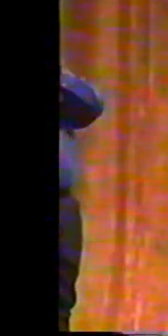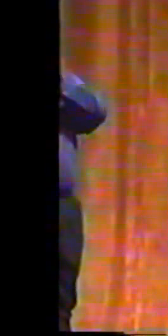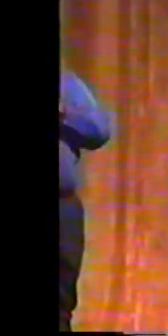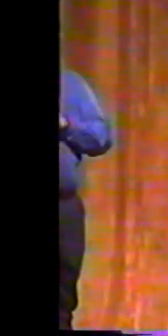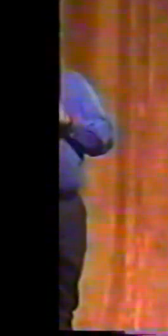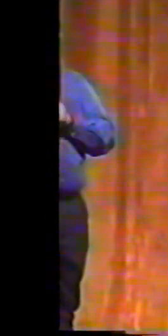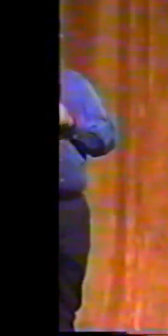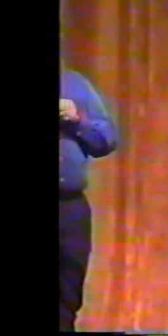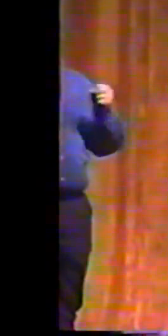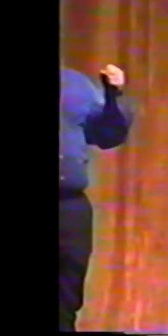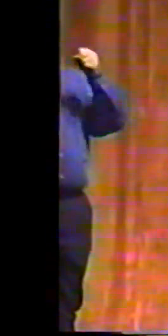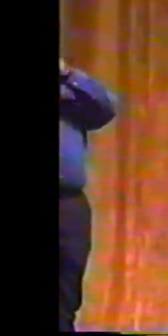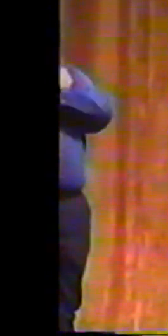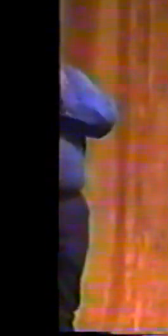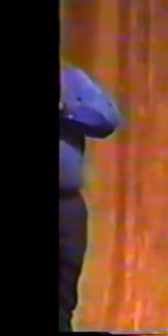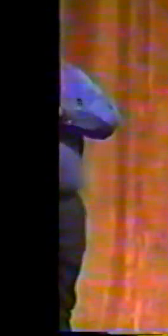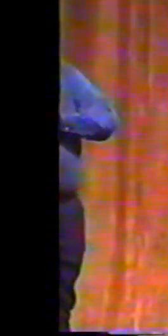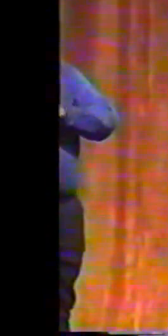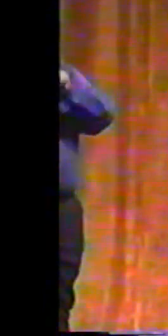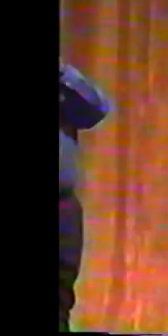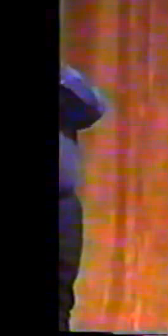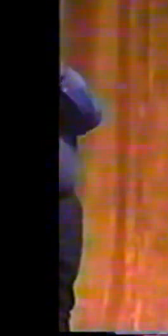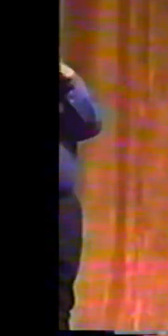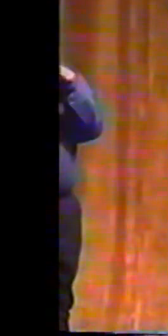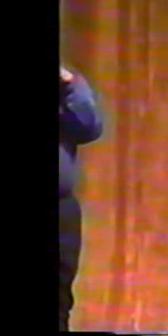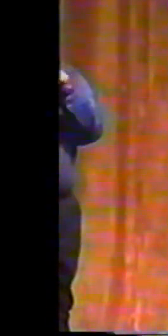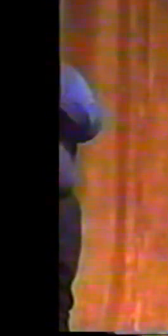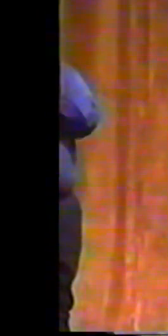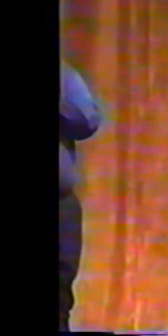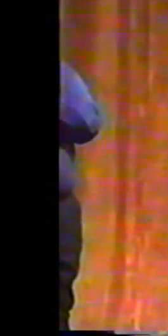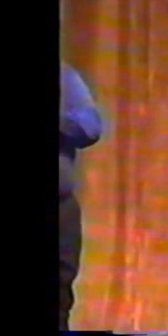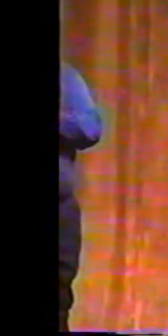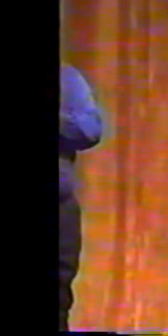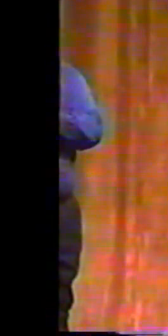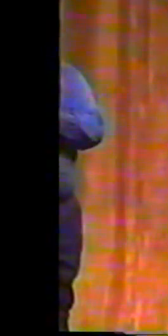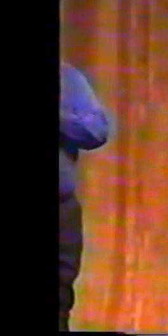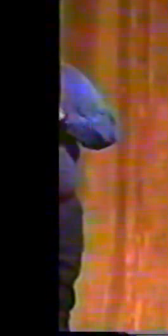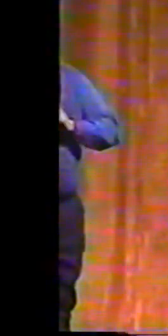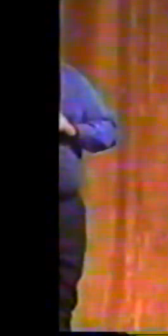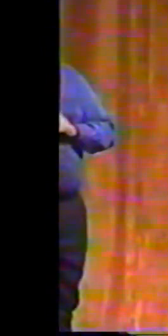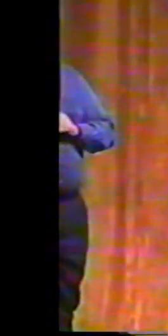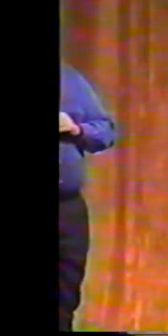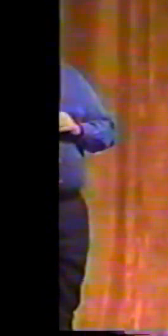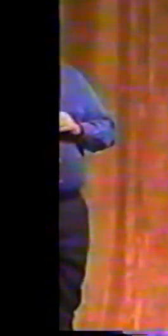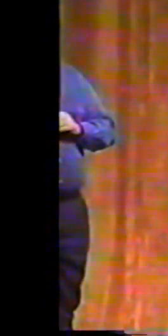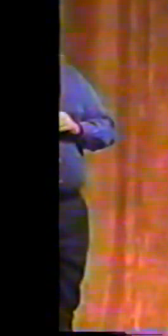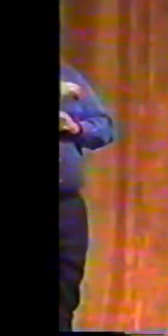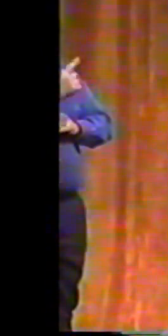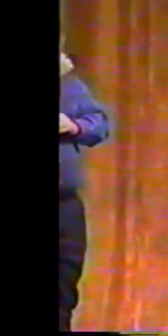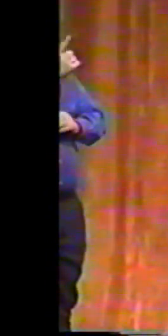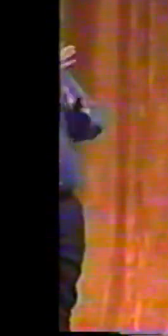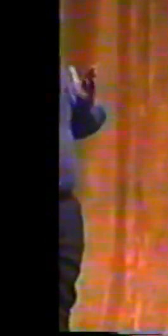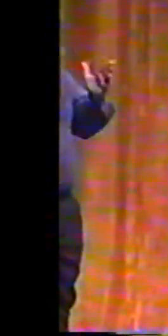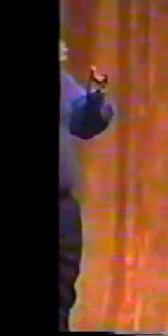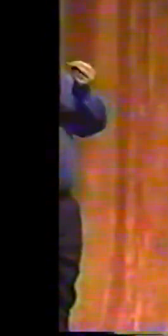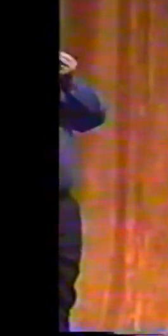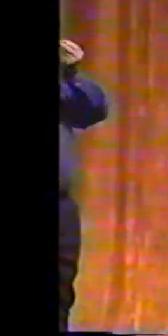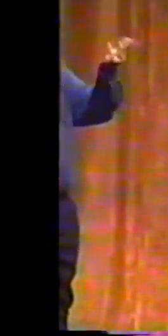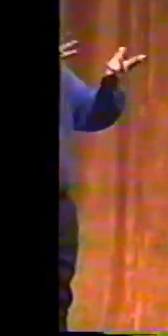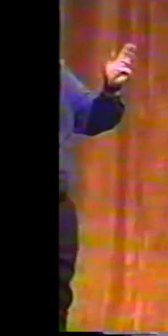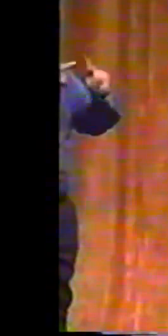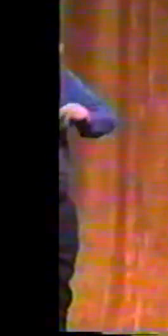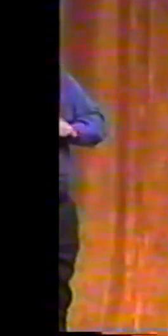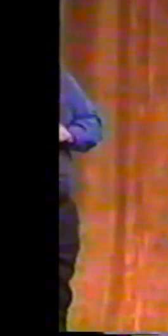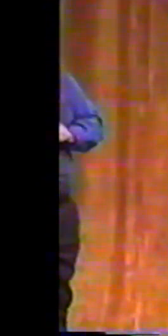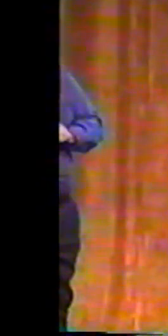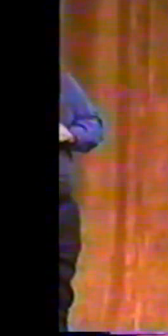had to go fight for it. We had to go ask for it. And I think that's one way to communicate to people that there